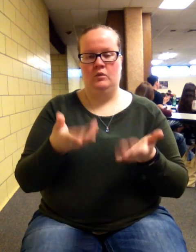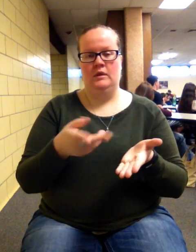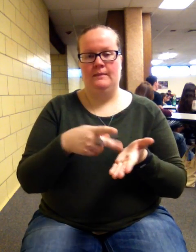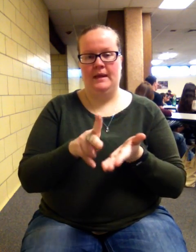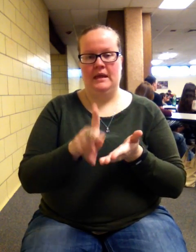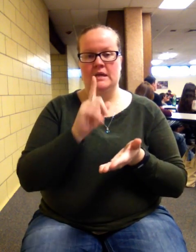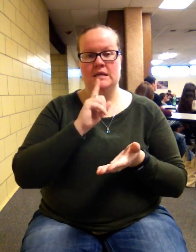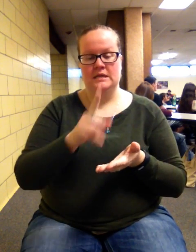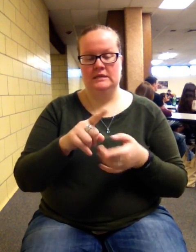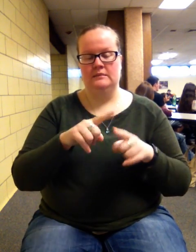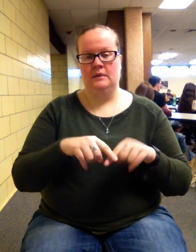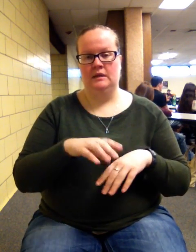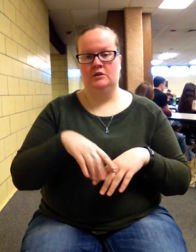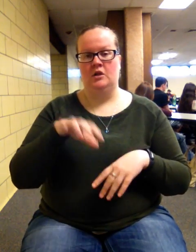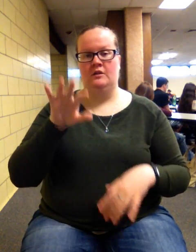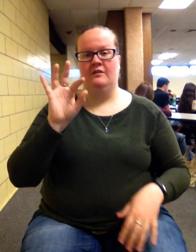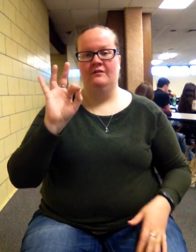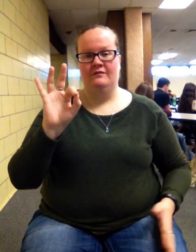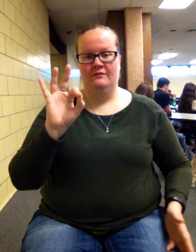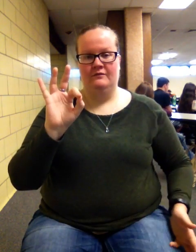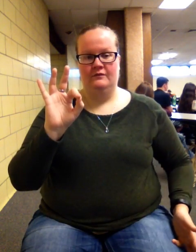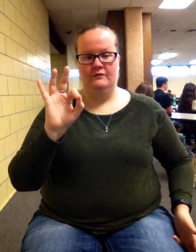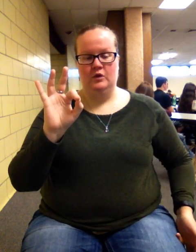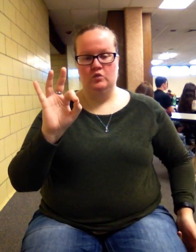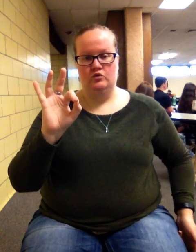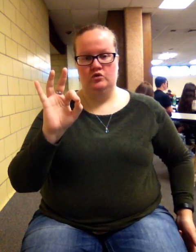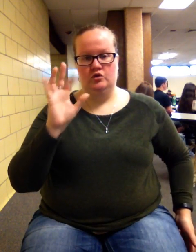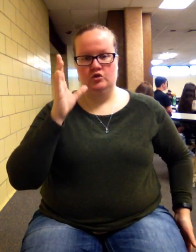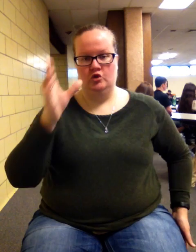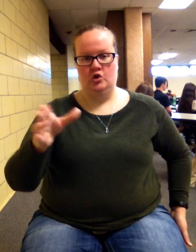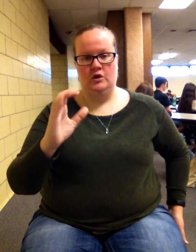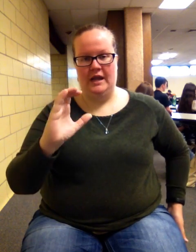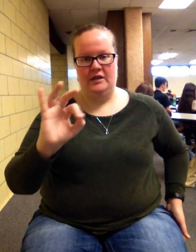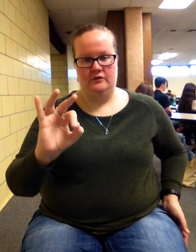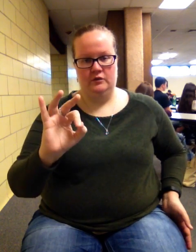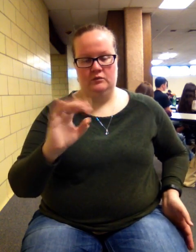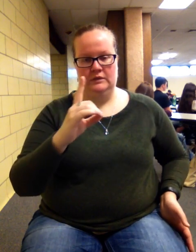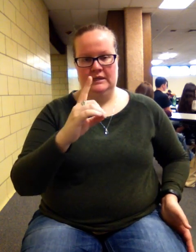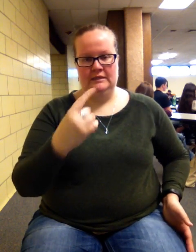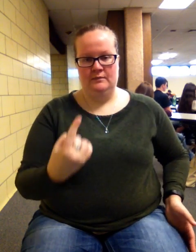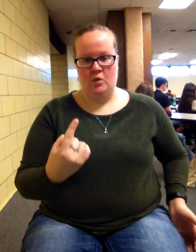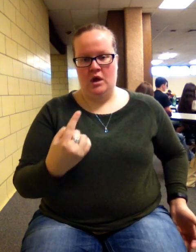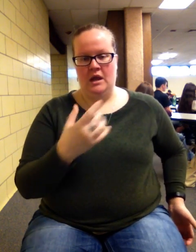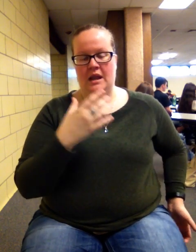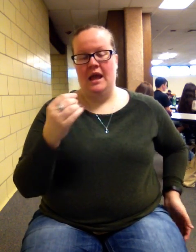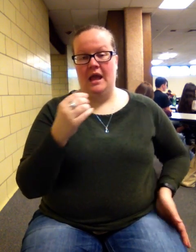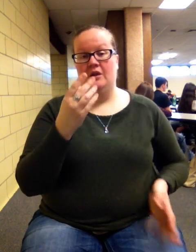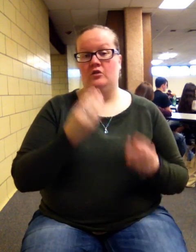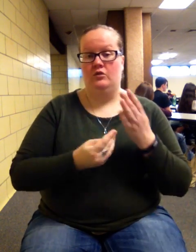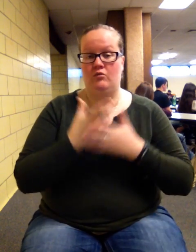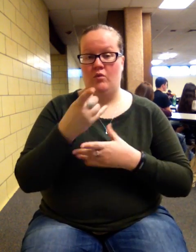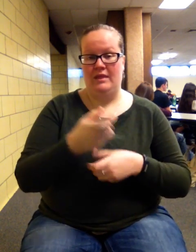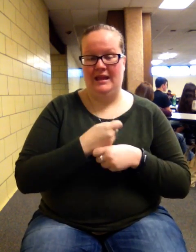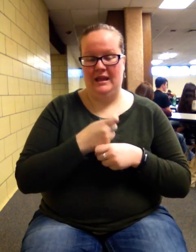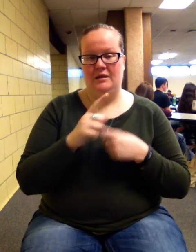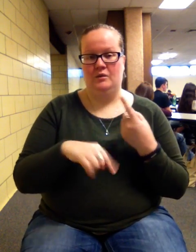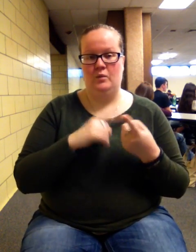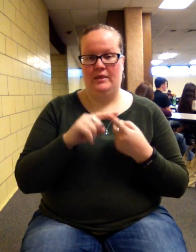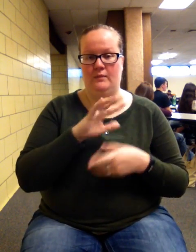cash flows, okay, so D sub 1, and the growth that they would get when they are participating in that stock. So